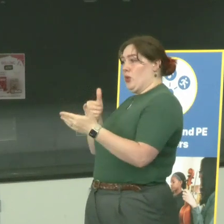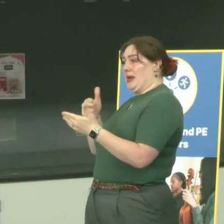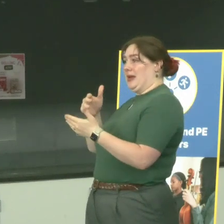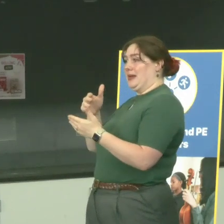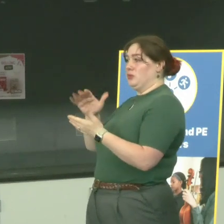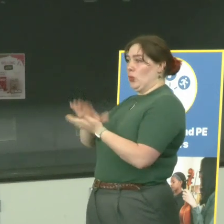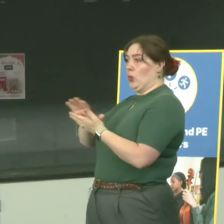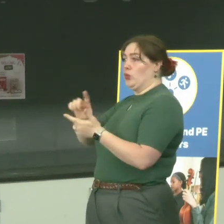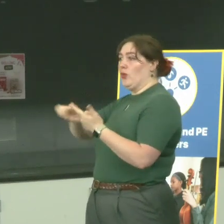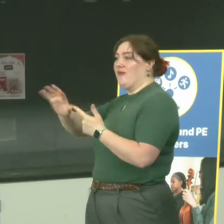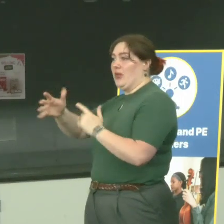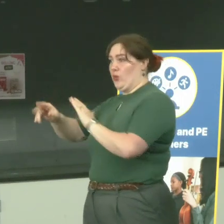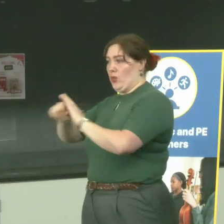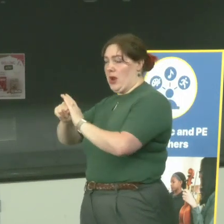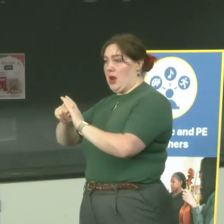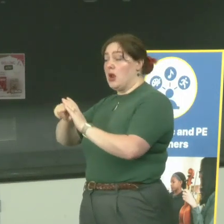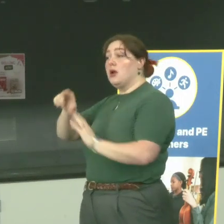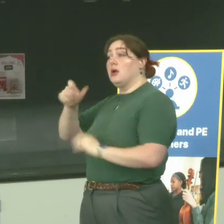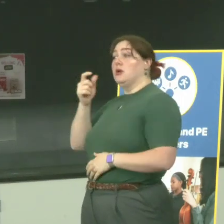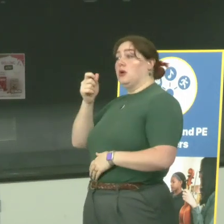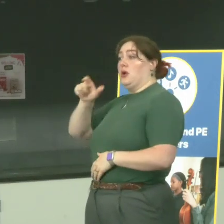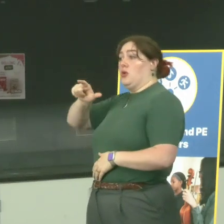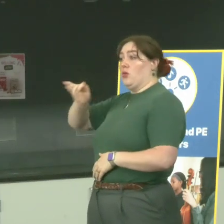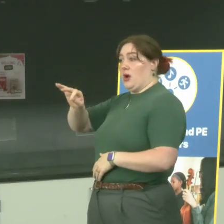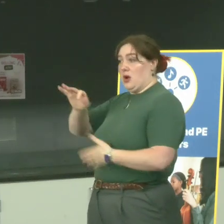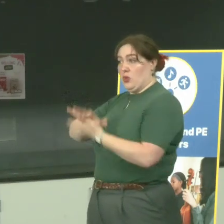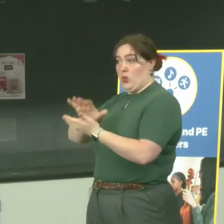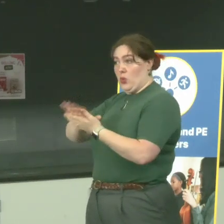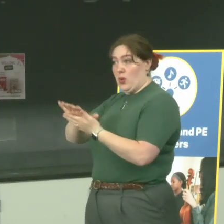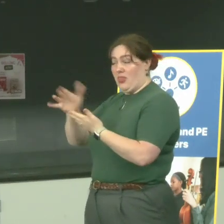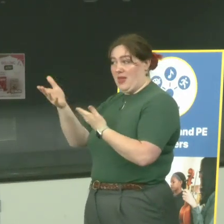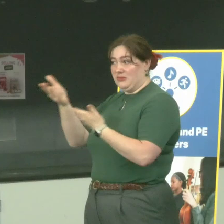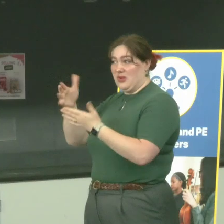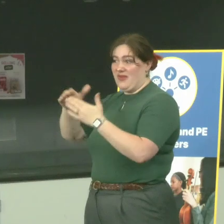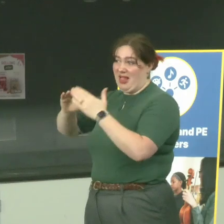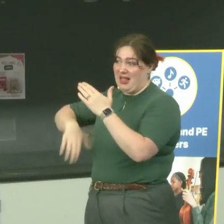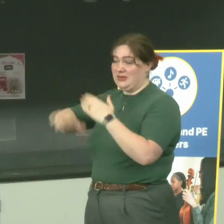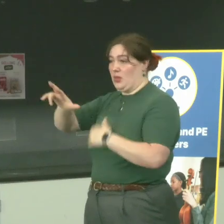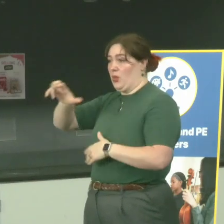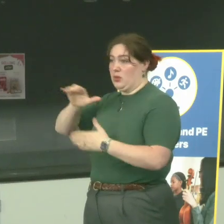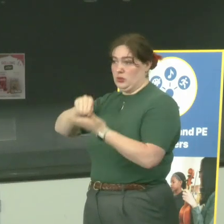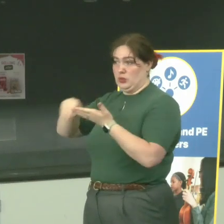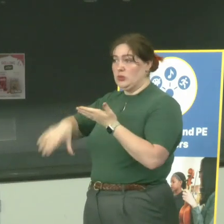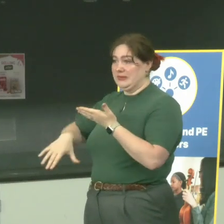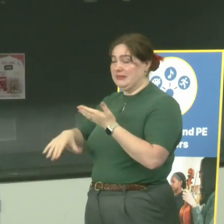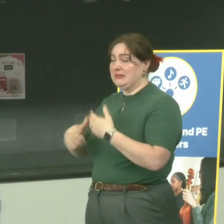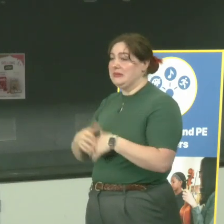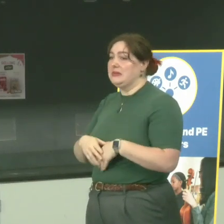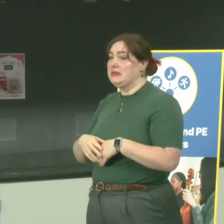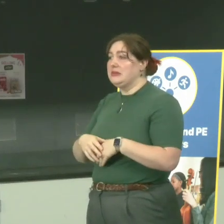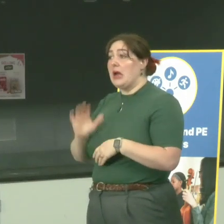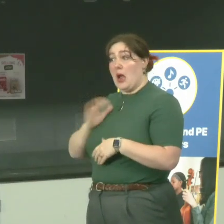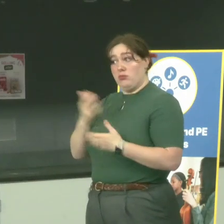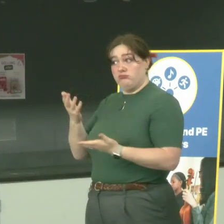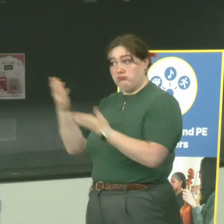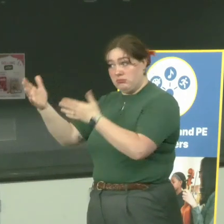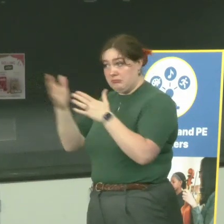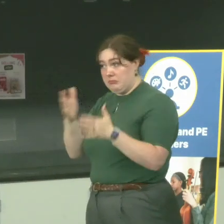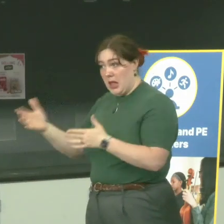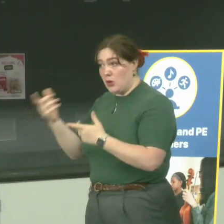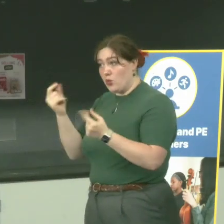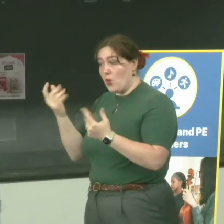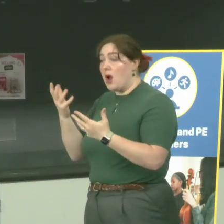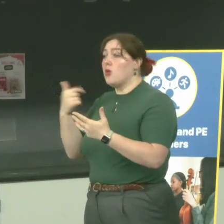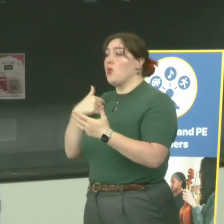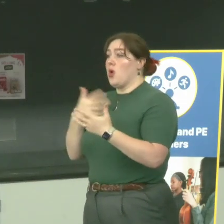students. 29 of our schools, as I mentioned earlier, serve less than 300 students. Our proposed plan will consolidate